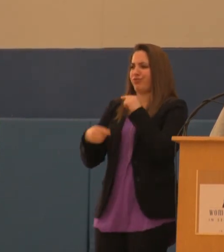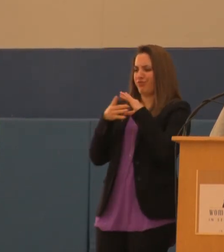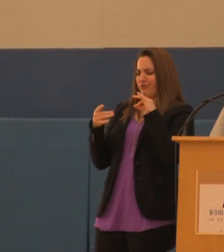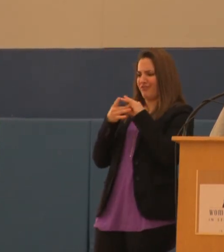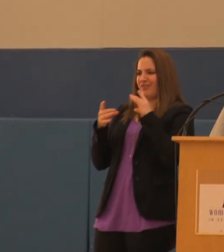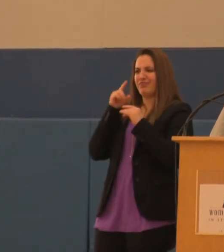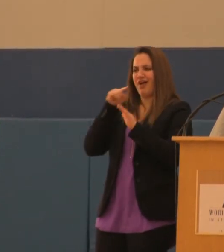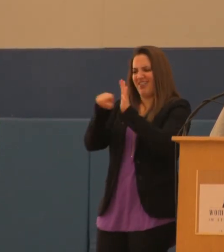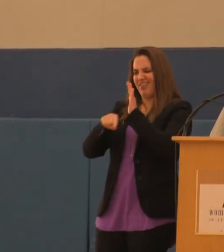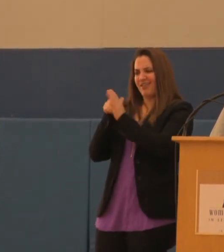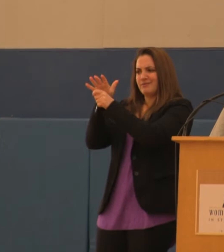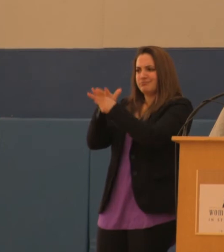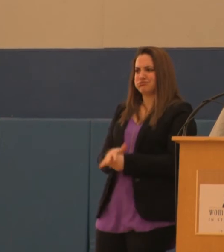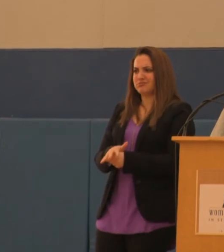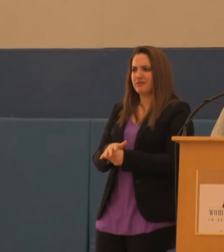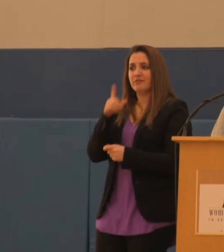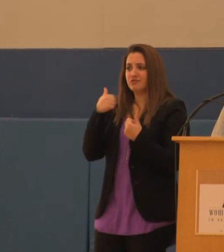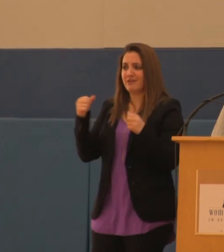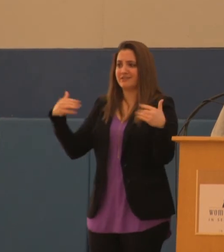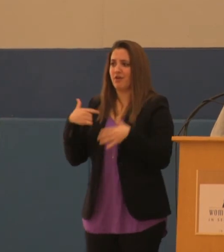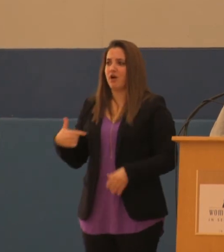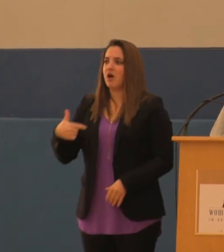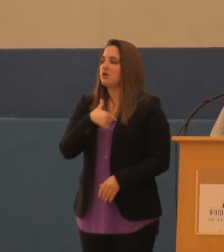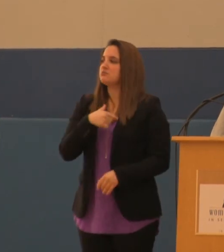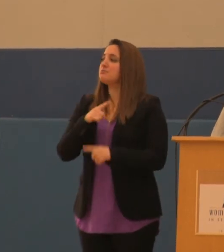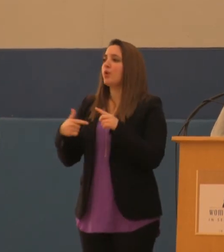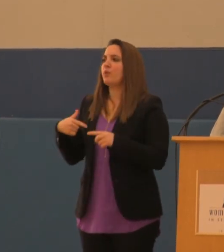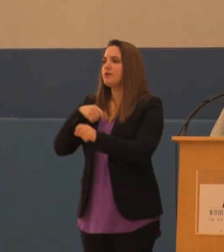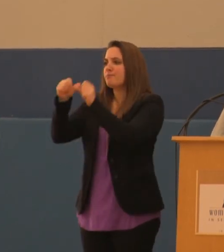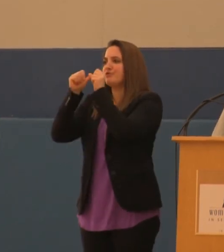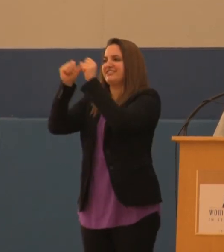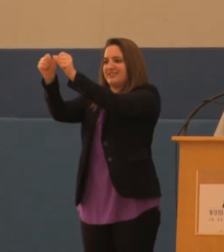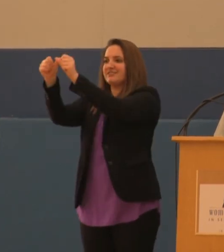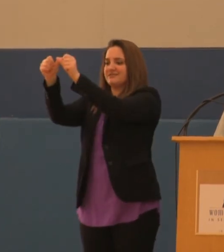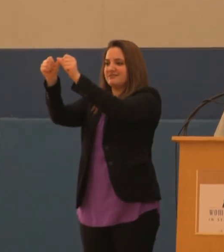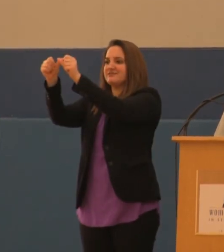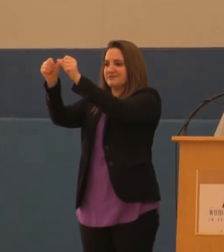us, and they've tried to intimidate us, but we persisted.